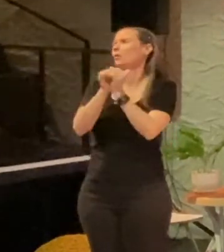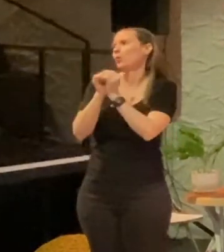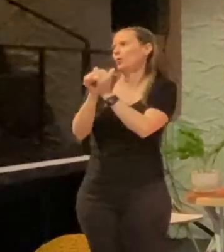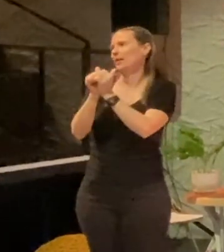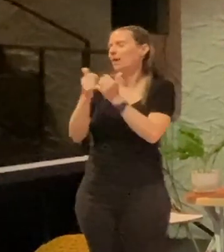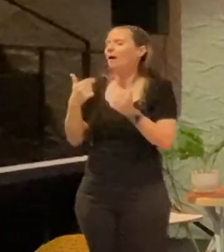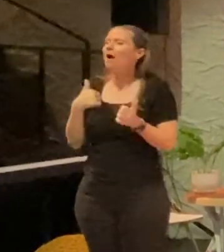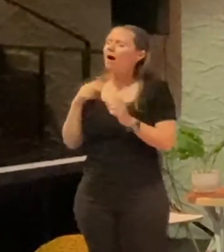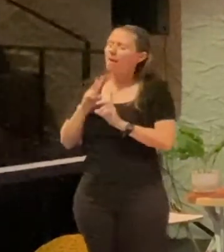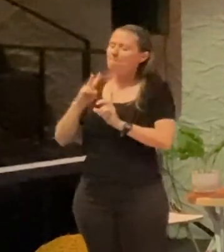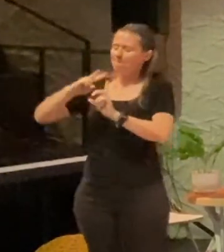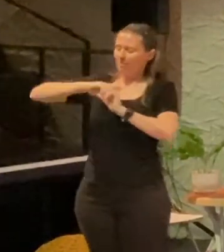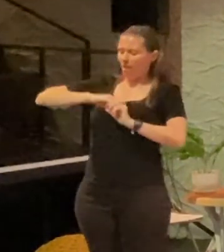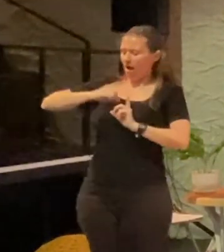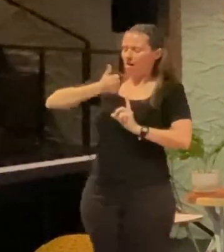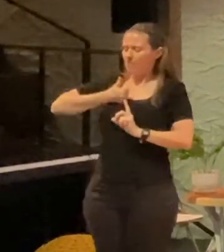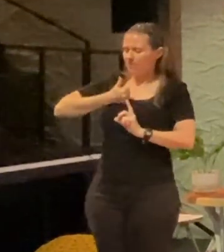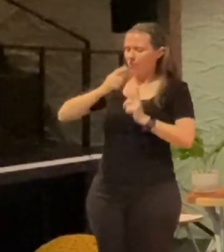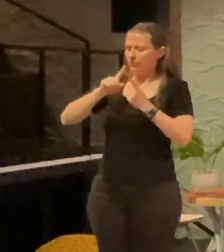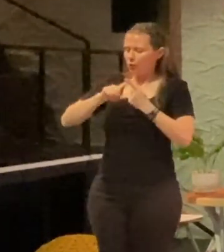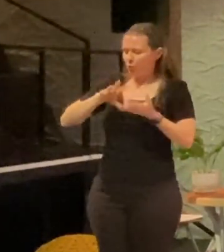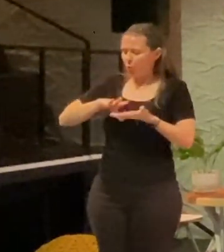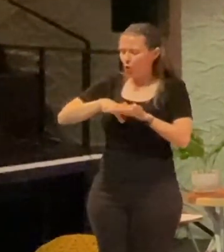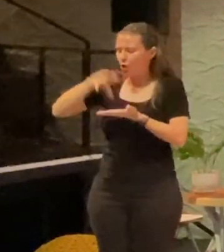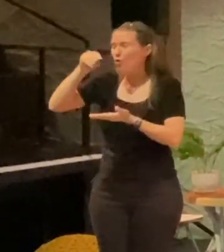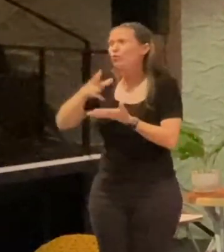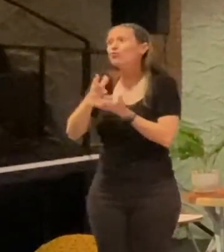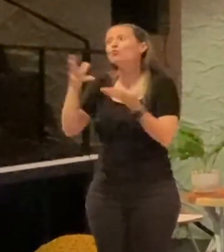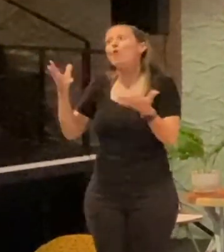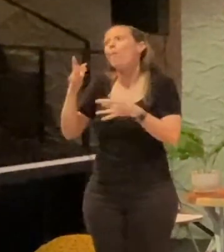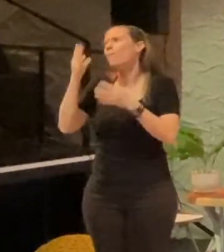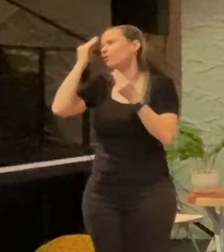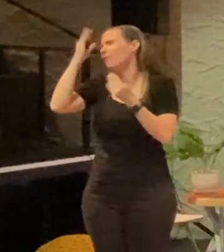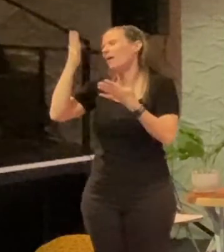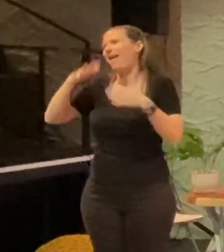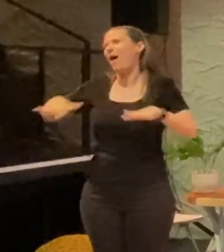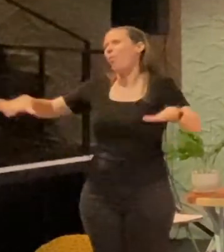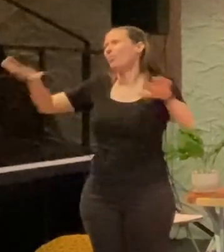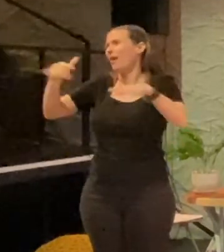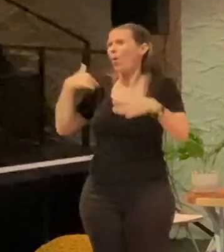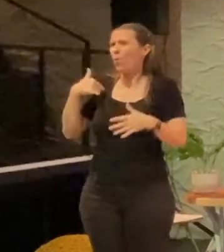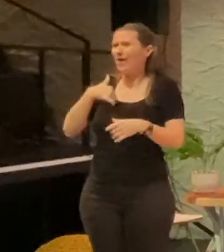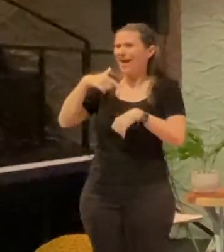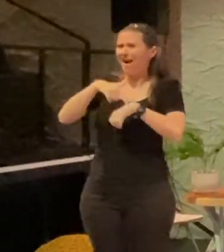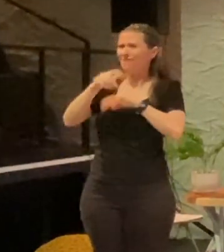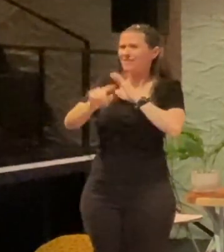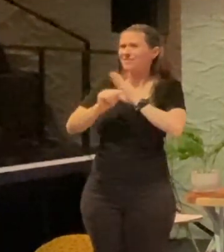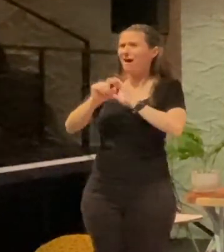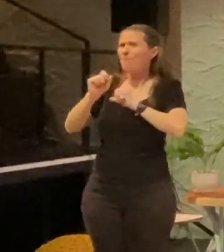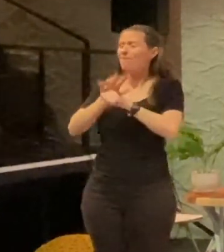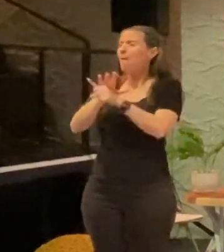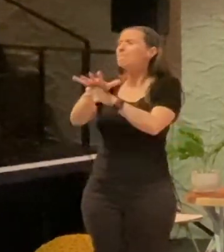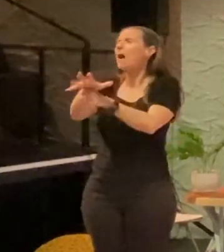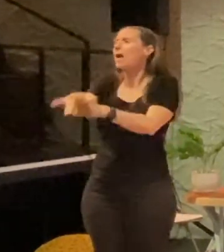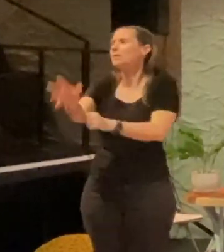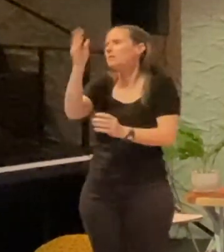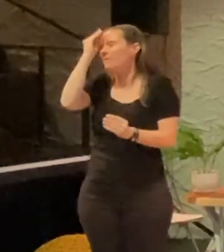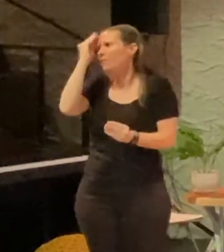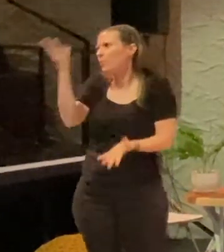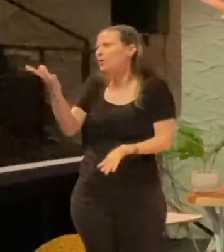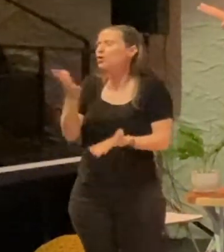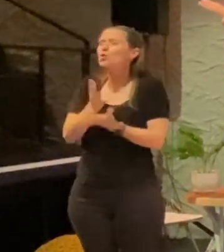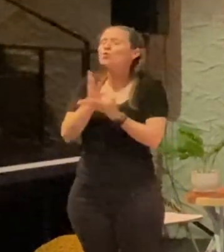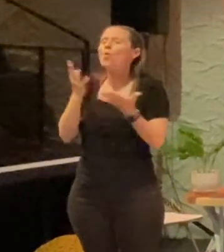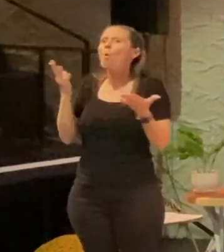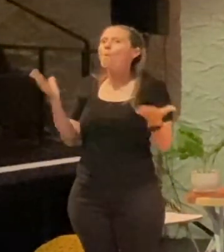Apply yourself to learn. There's so much out there. Like, we are living in the time of abundance of information. And there is so much